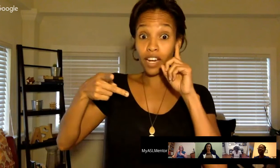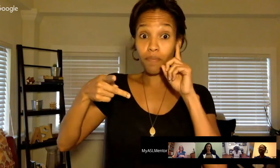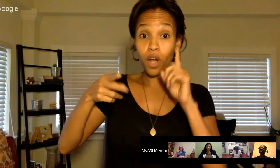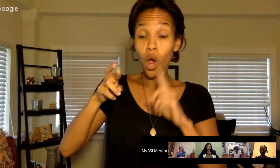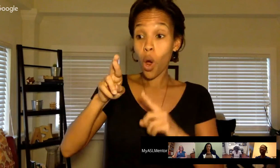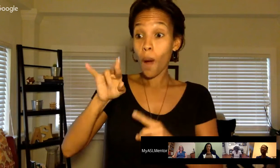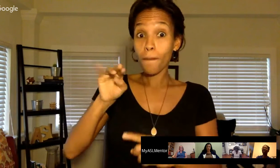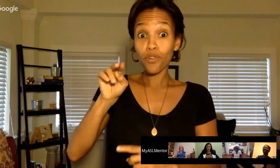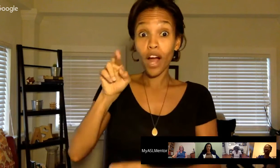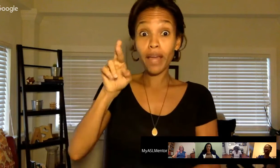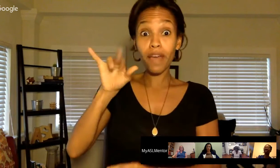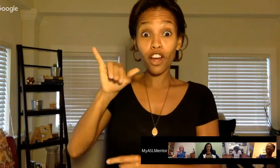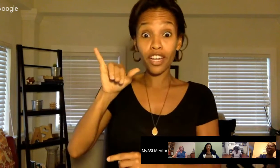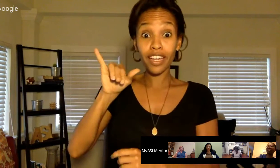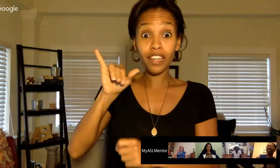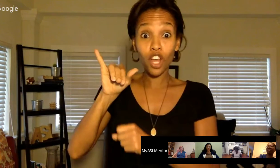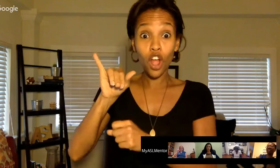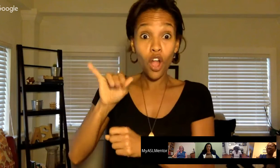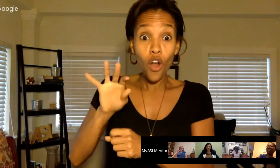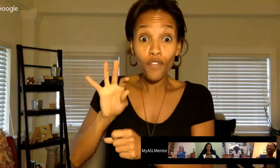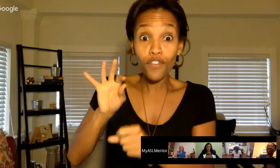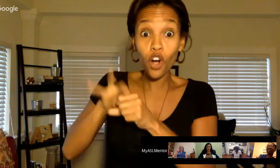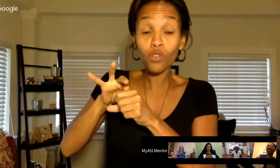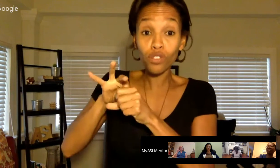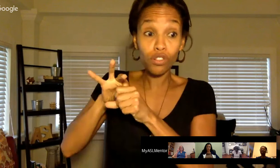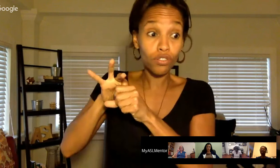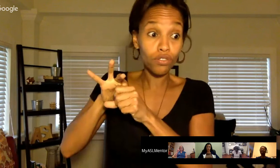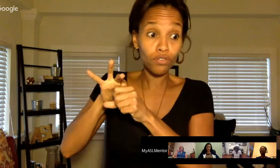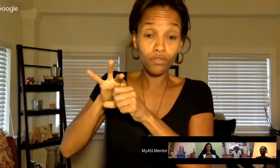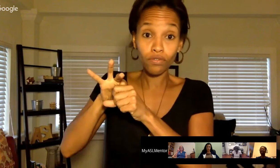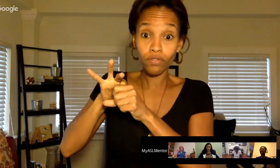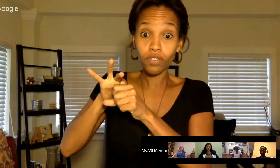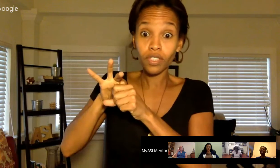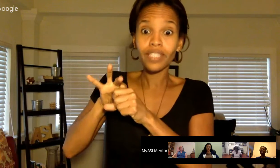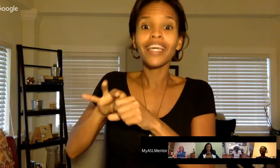eyebrows up, primary, vote,